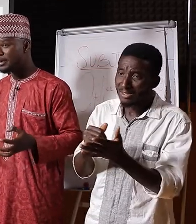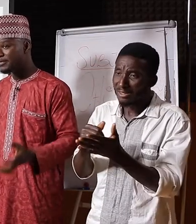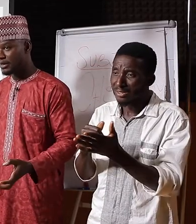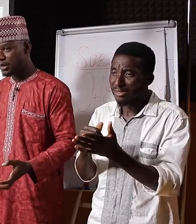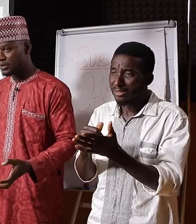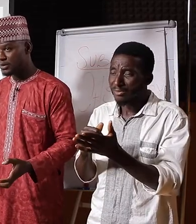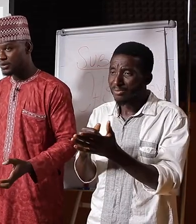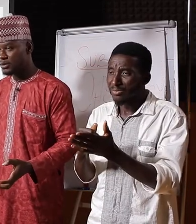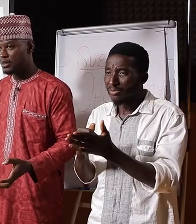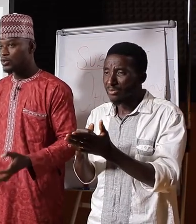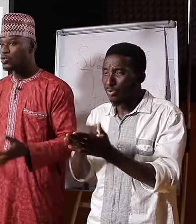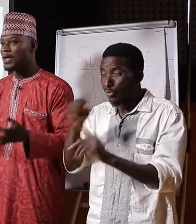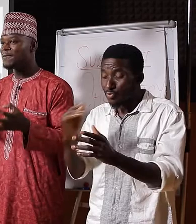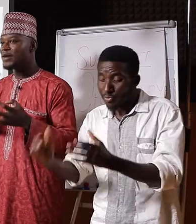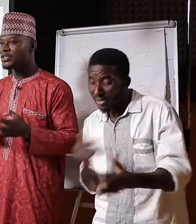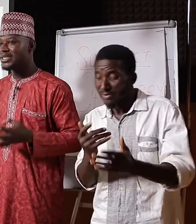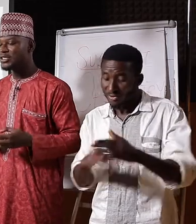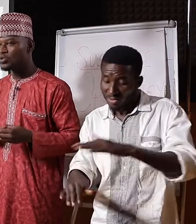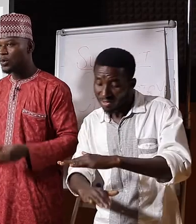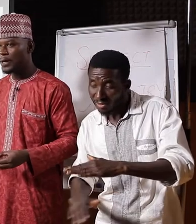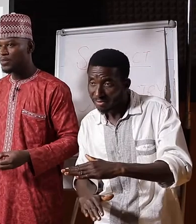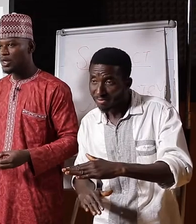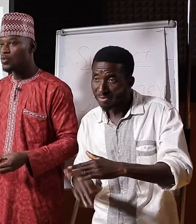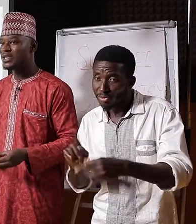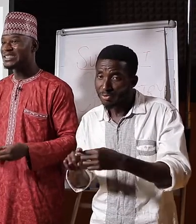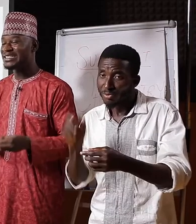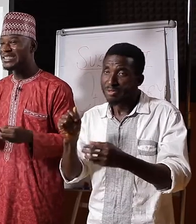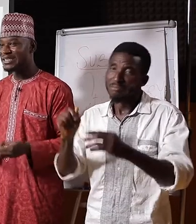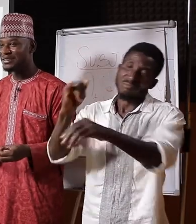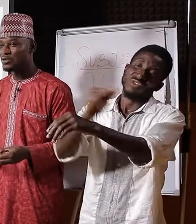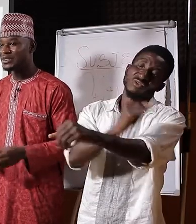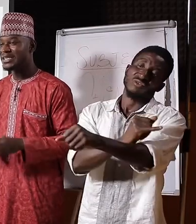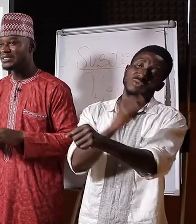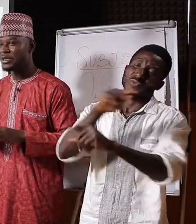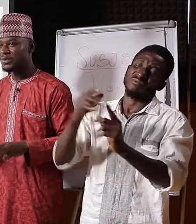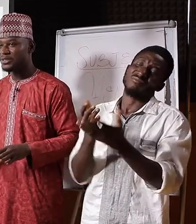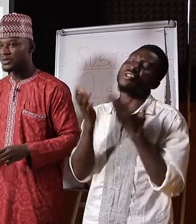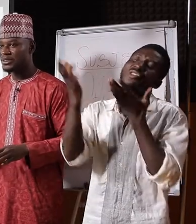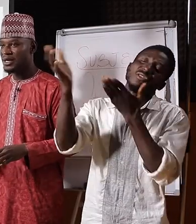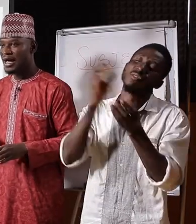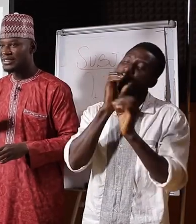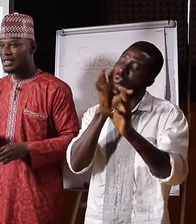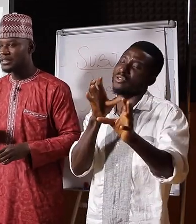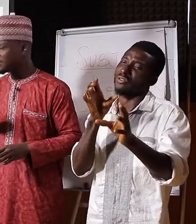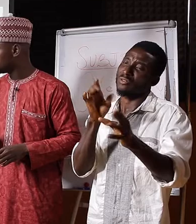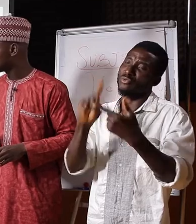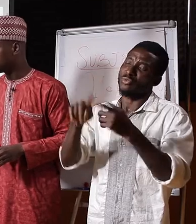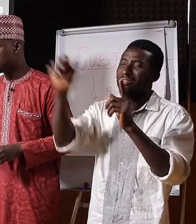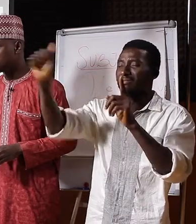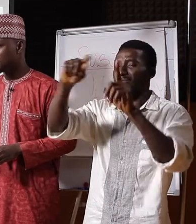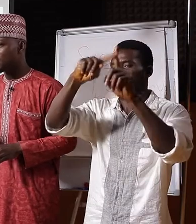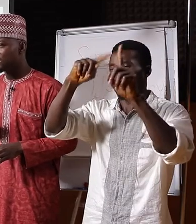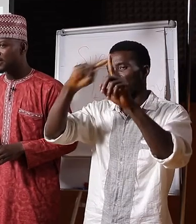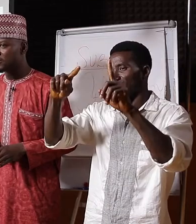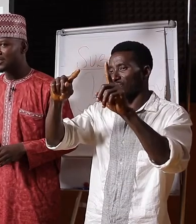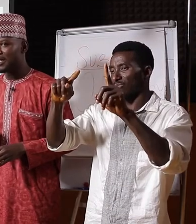collected beneath the ground to a fractionating tower in which is heated to certain temperatures. At each given